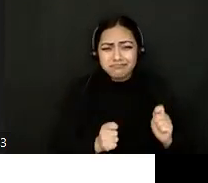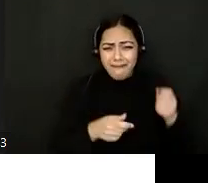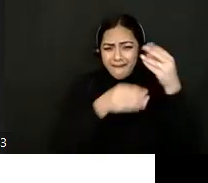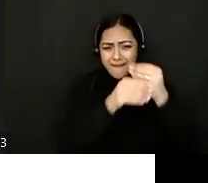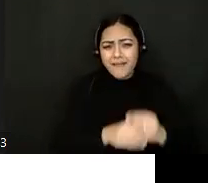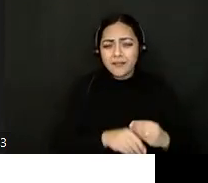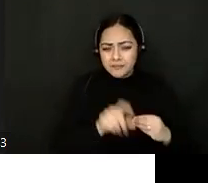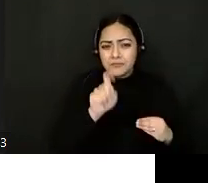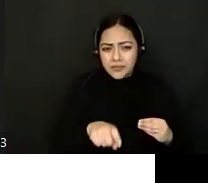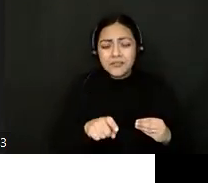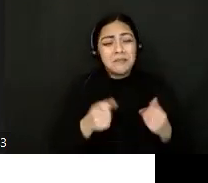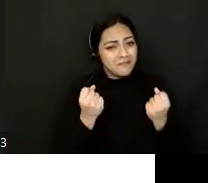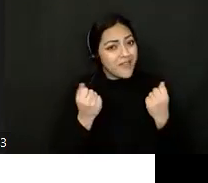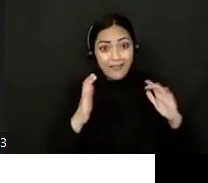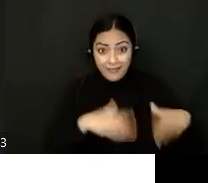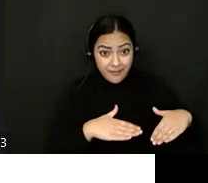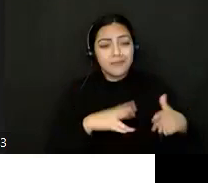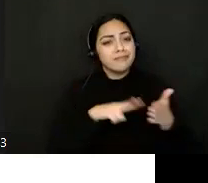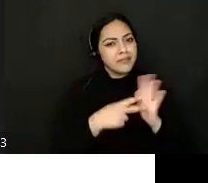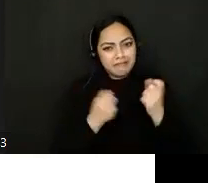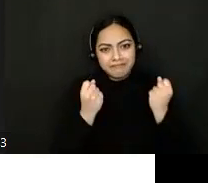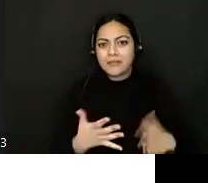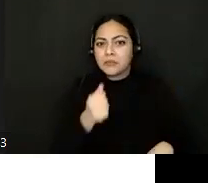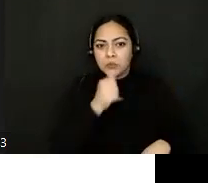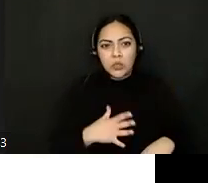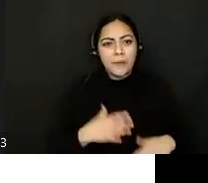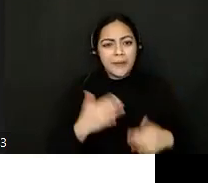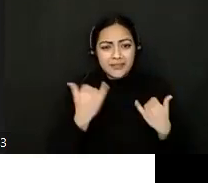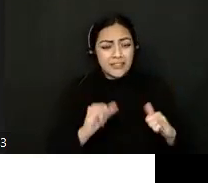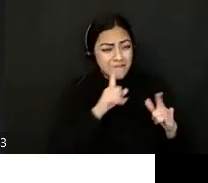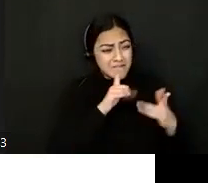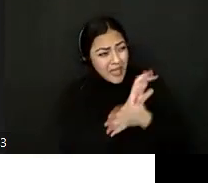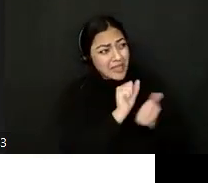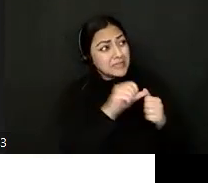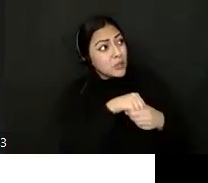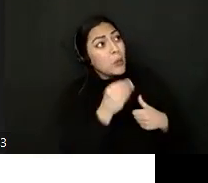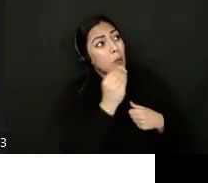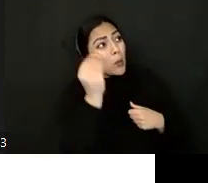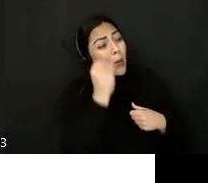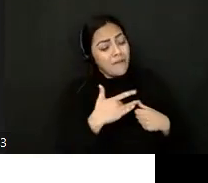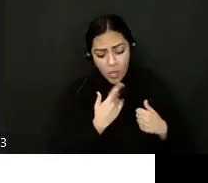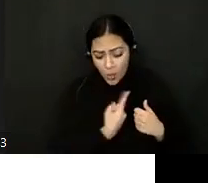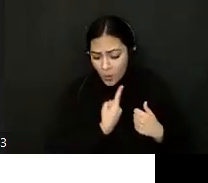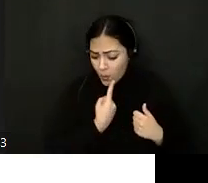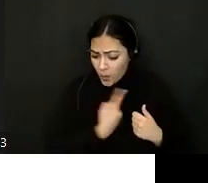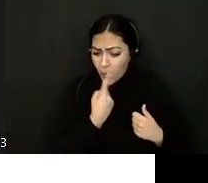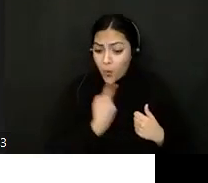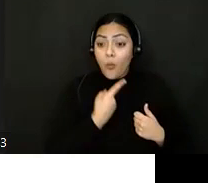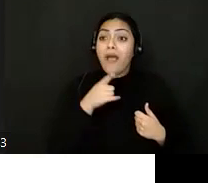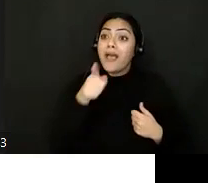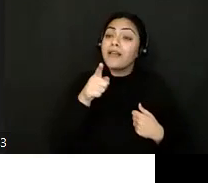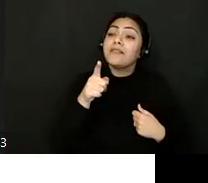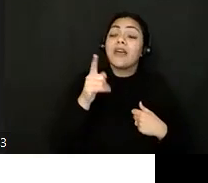Many women still find themselves alone, not only in the face of violence in their home, but also of criminal justice systems